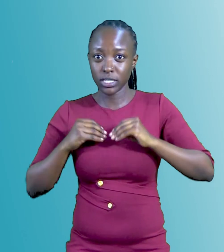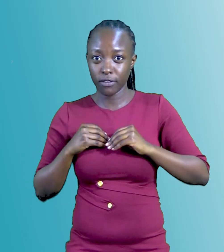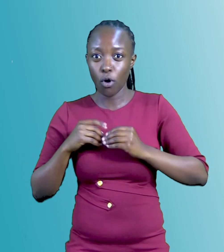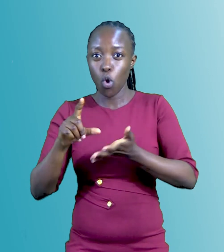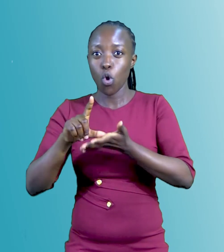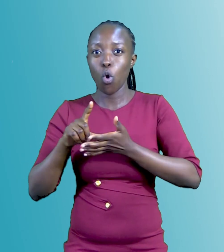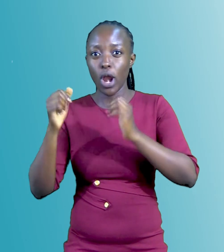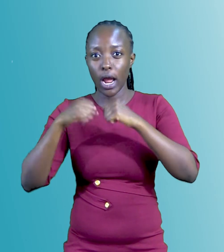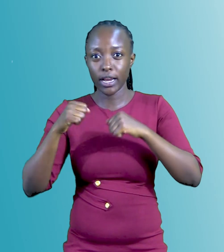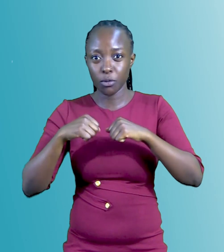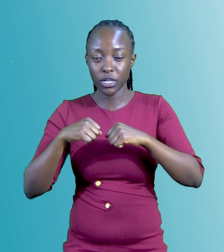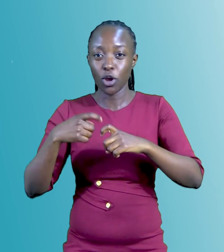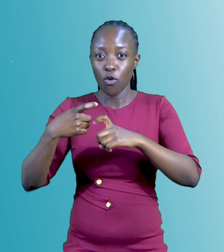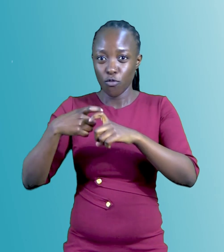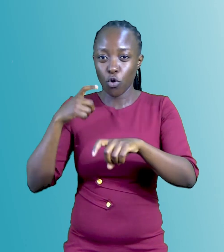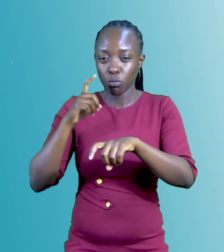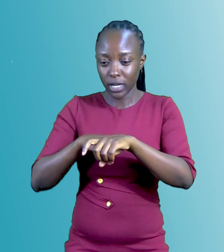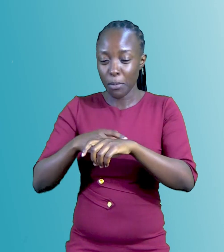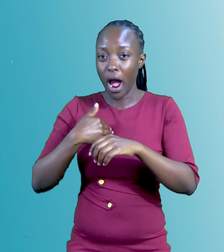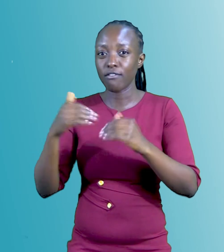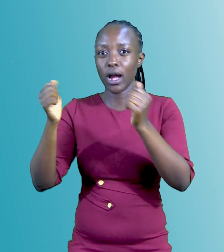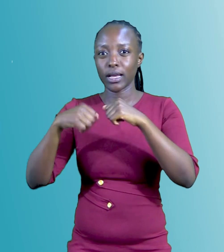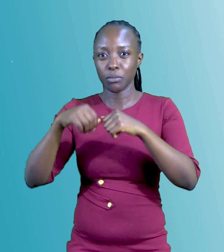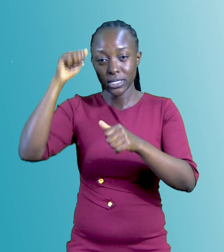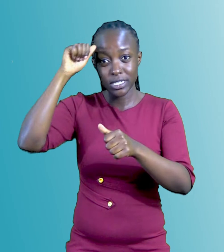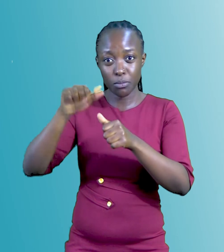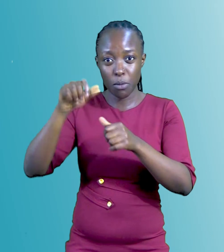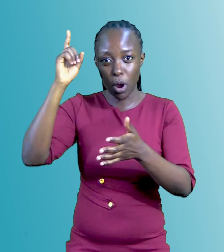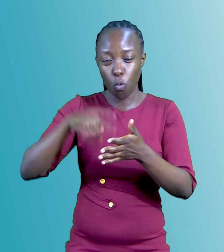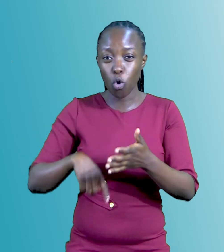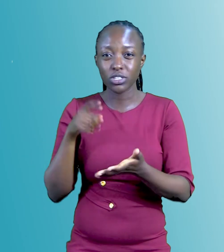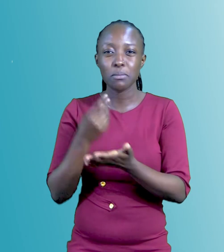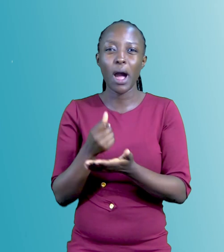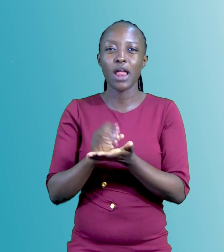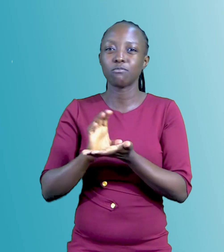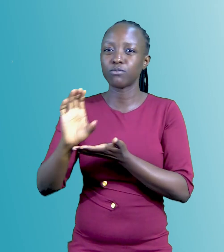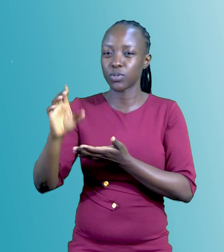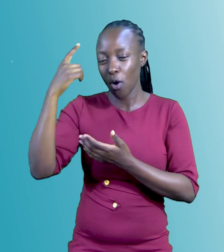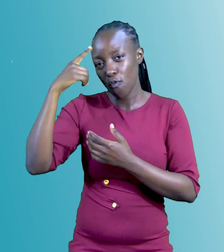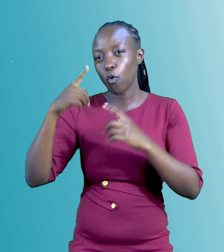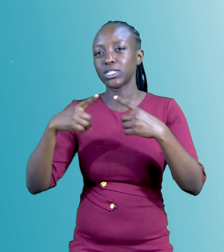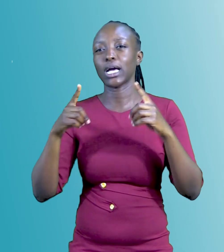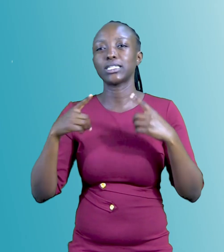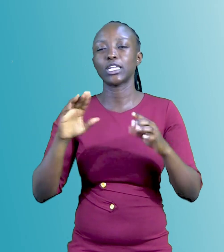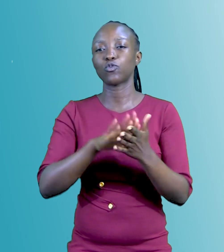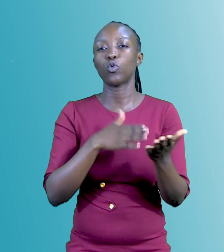financing subsidiary agreement. Please note that the award is to successful proposals after a WaterFund